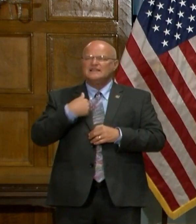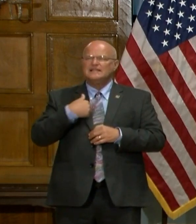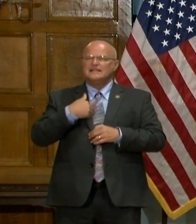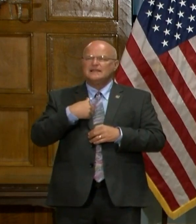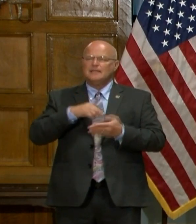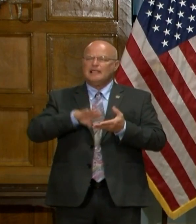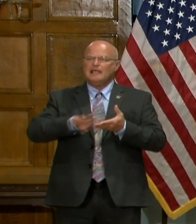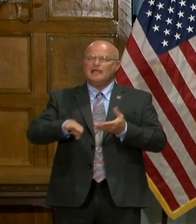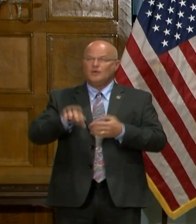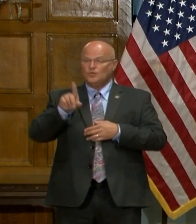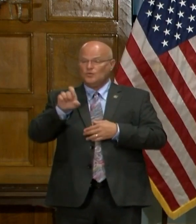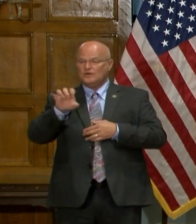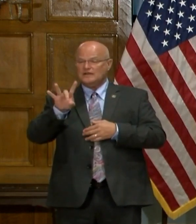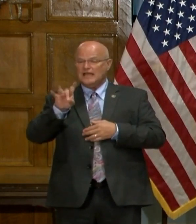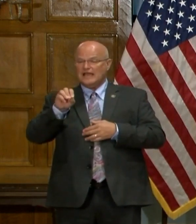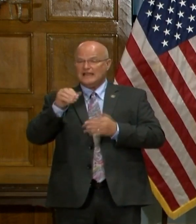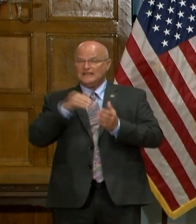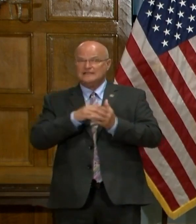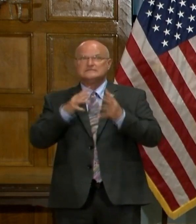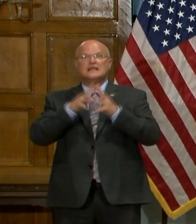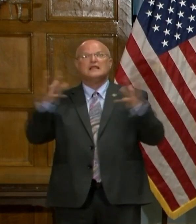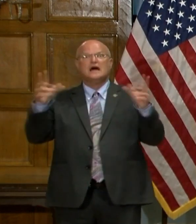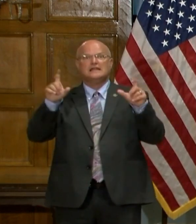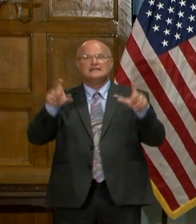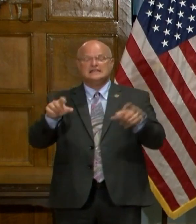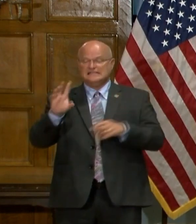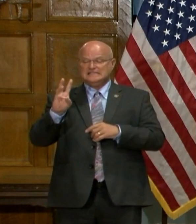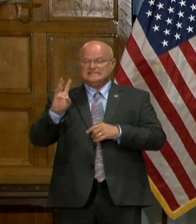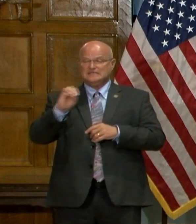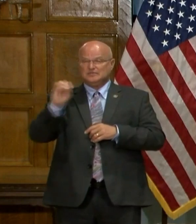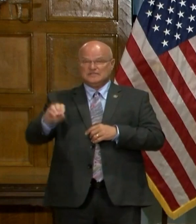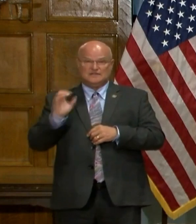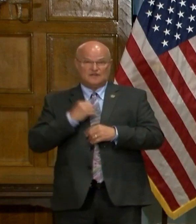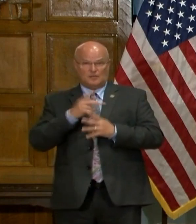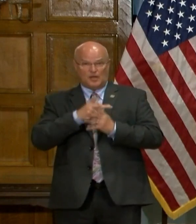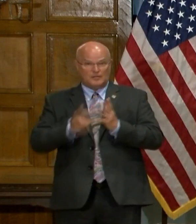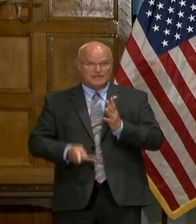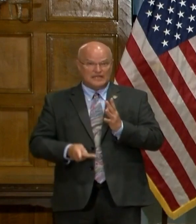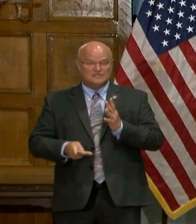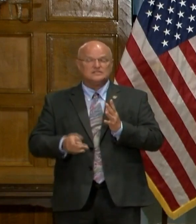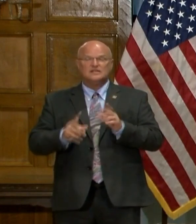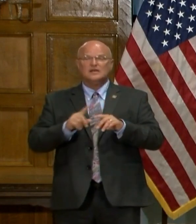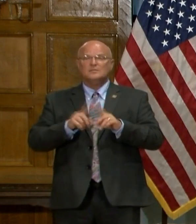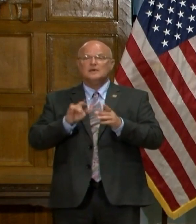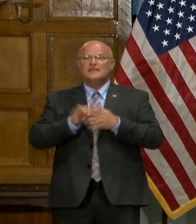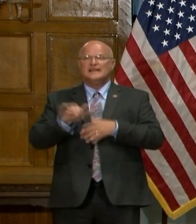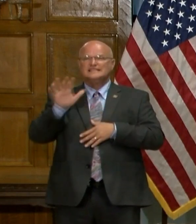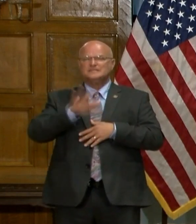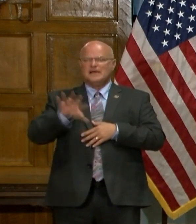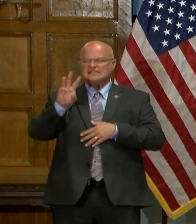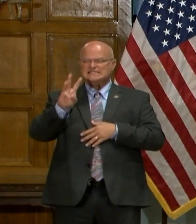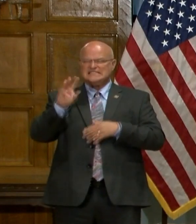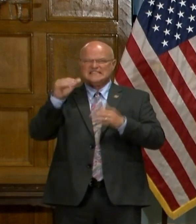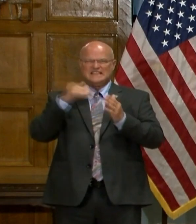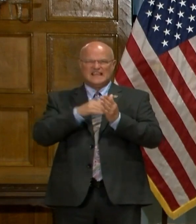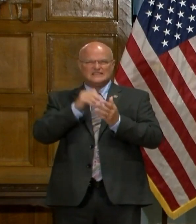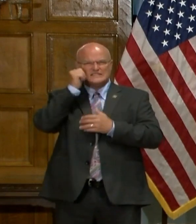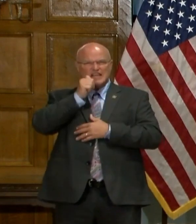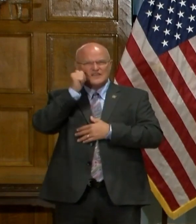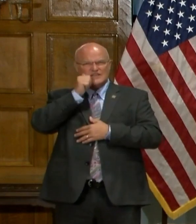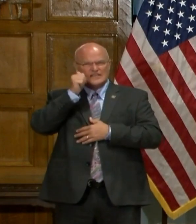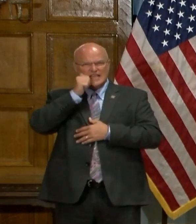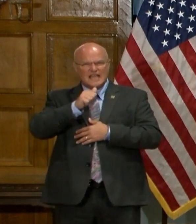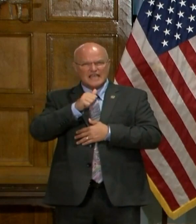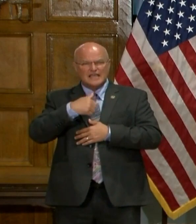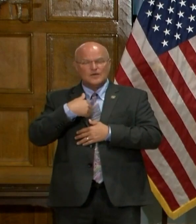goal of 180,000. That's a lot of tests, 6% of our population. That's only about 6,000 a day, and then since we